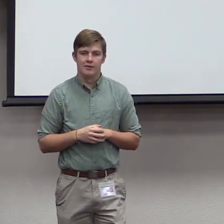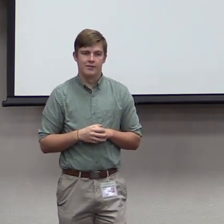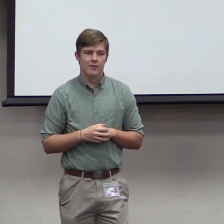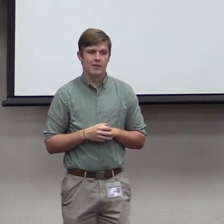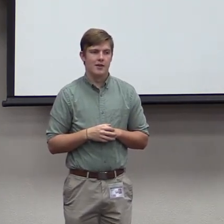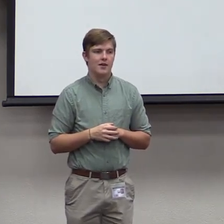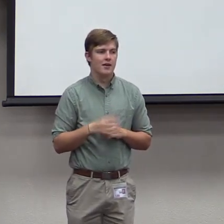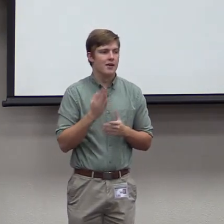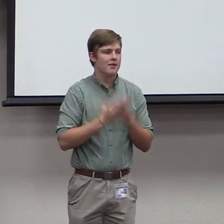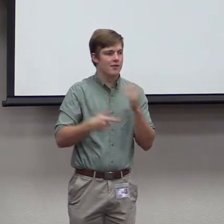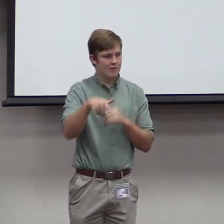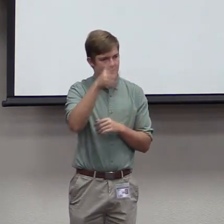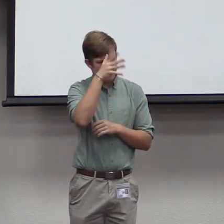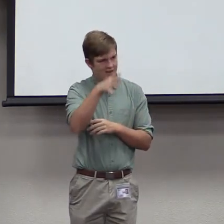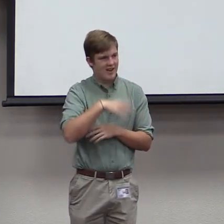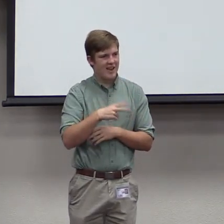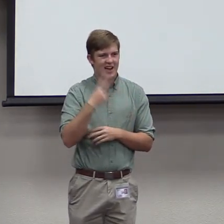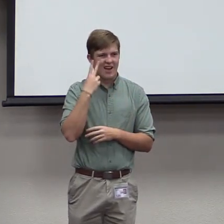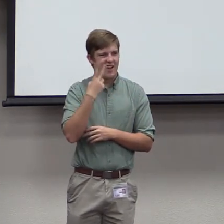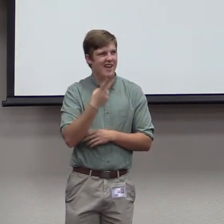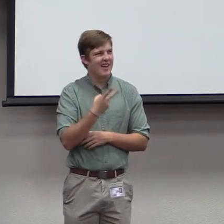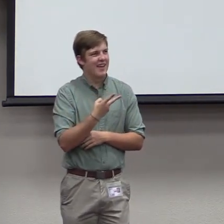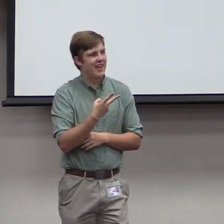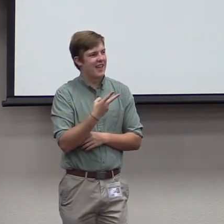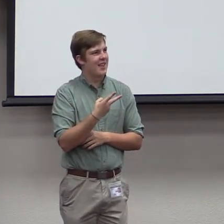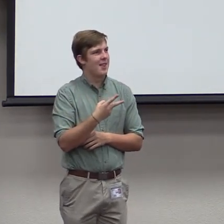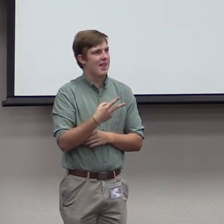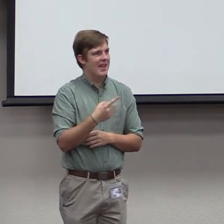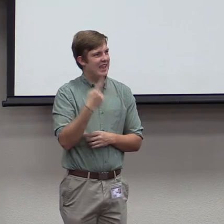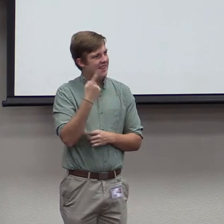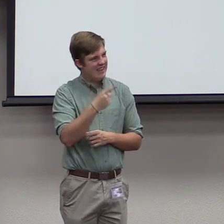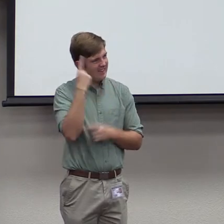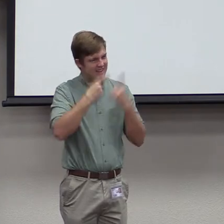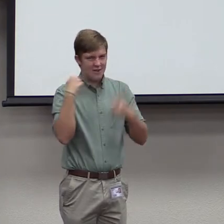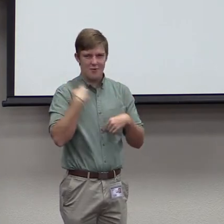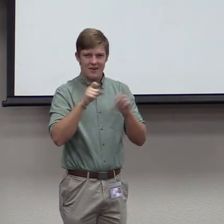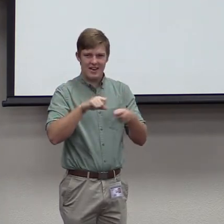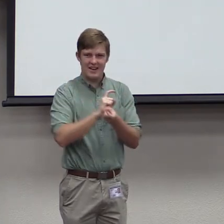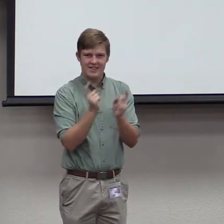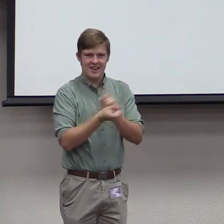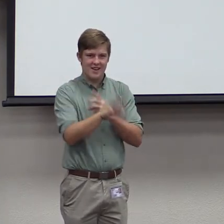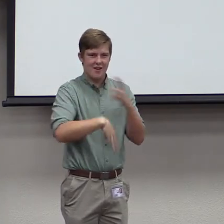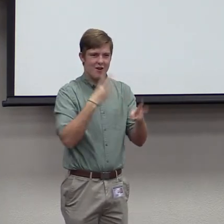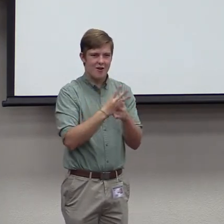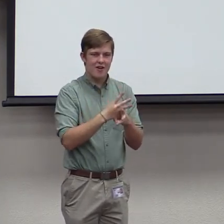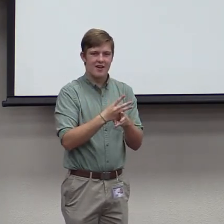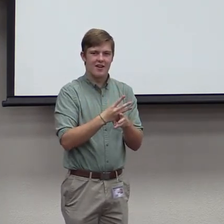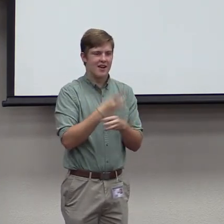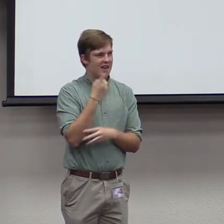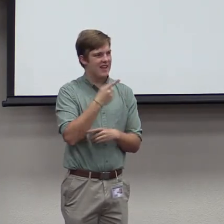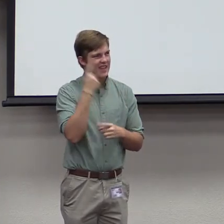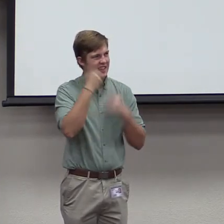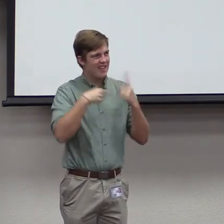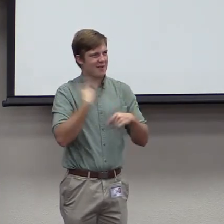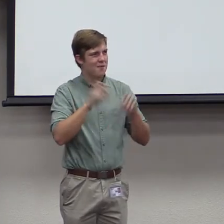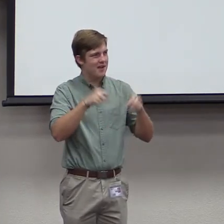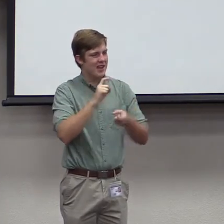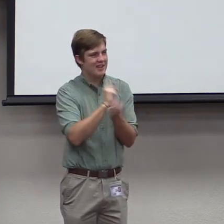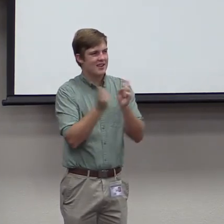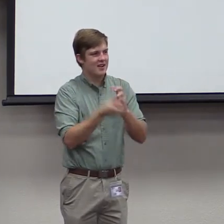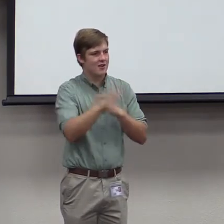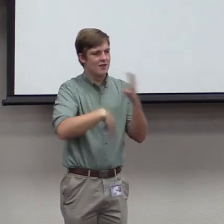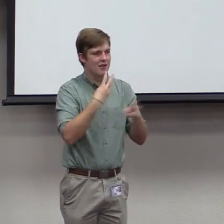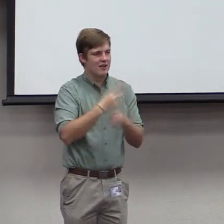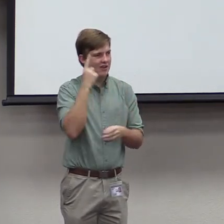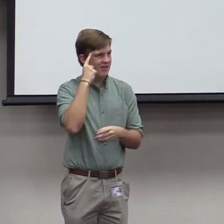Some of you guys are looking at me like, does this guy really think we can change the world? Does he really think we can change the world? Do you really believe